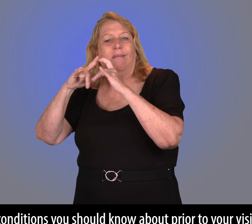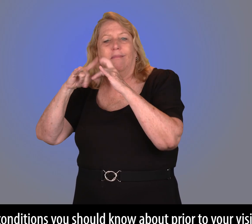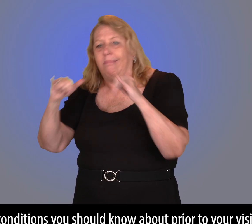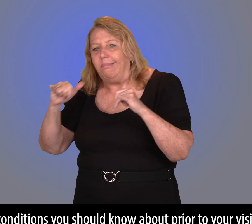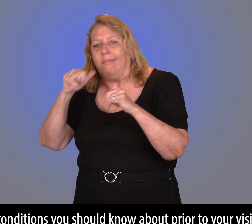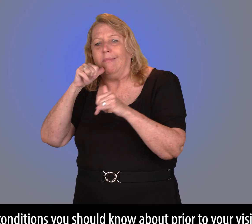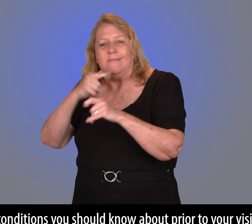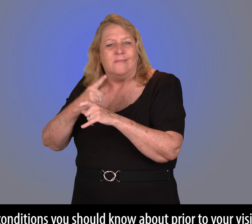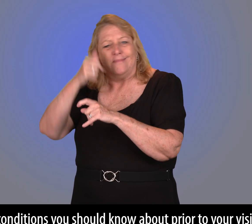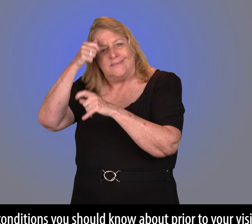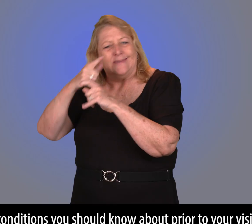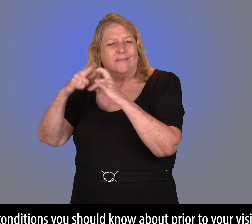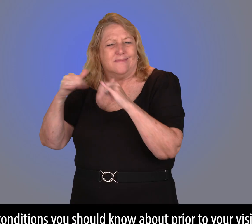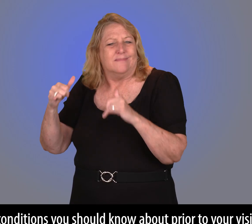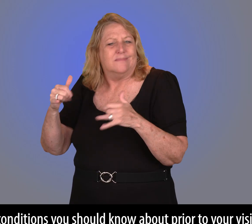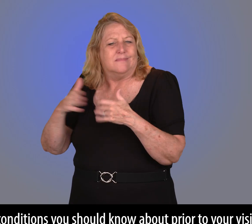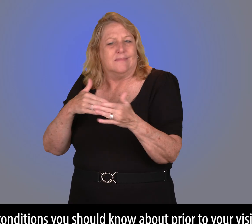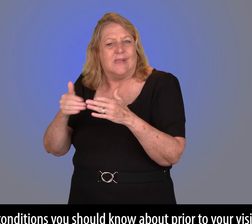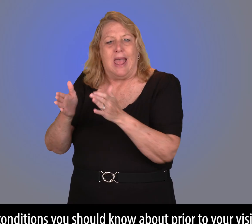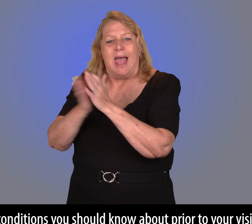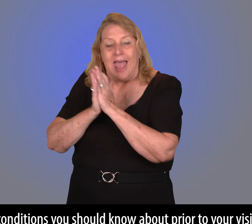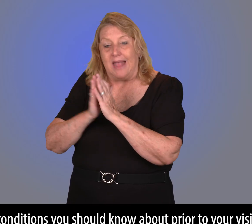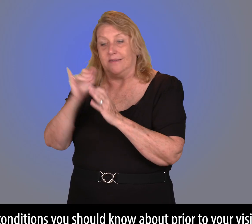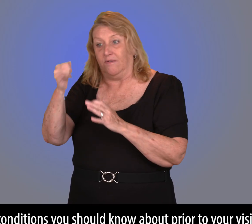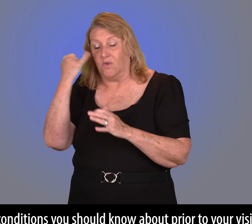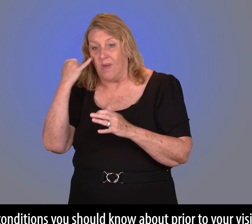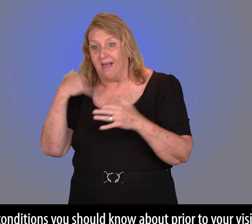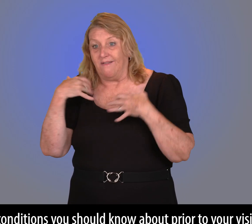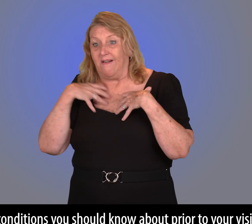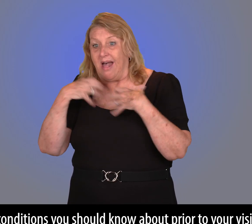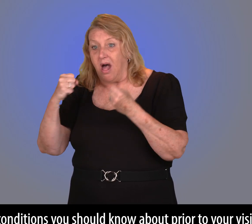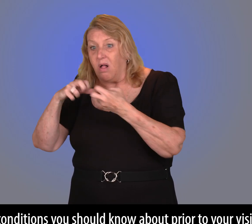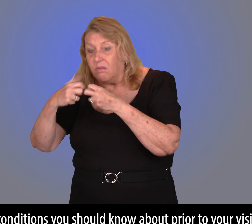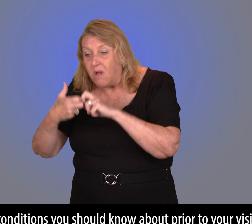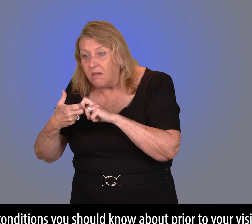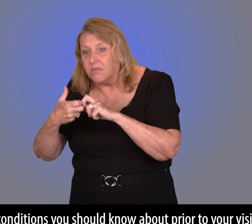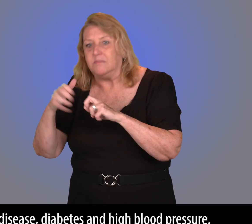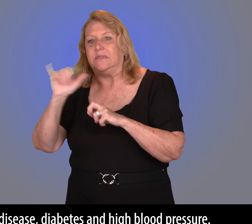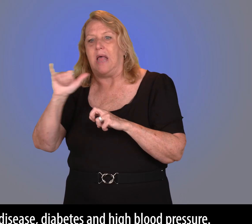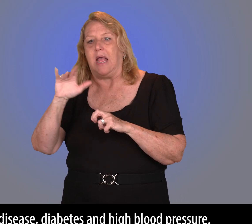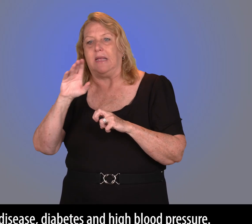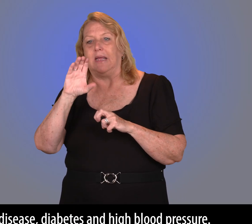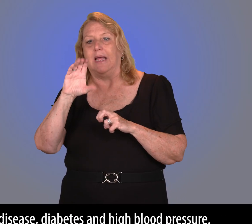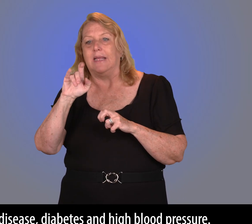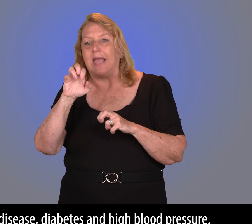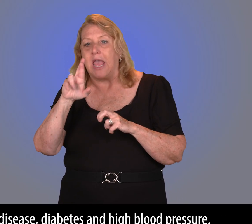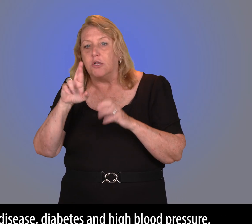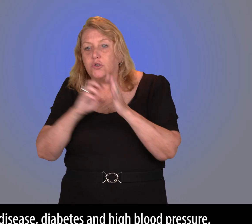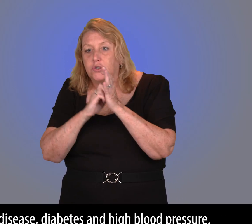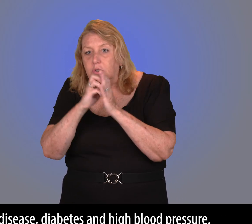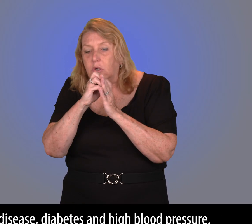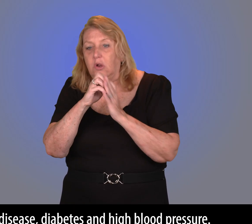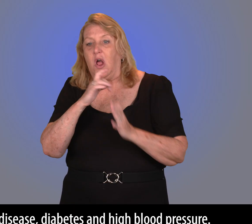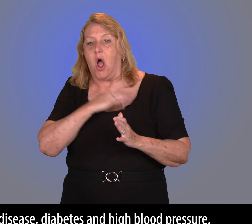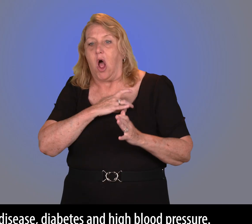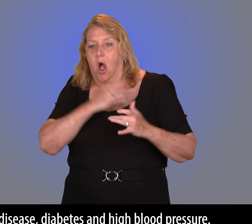whether they have any health conditions you should know about prior to your visit, such as cancer, heart